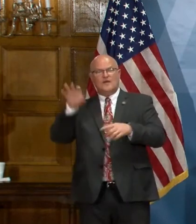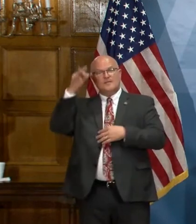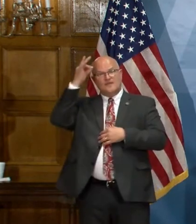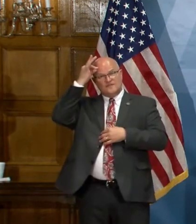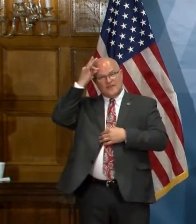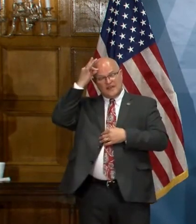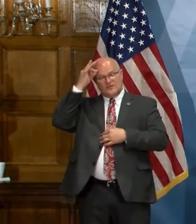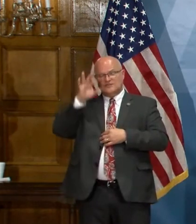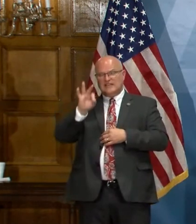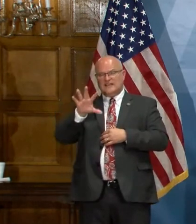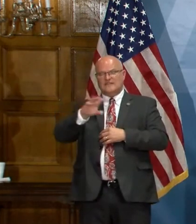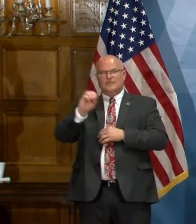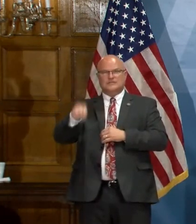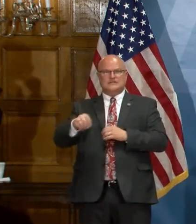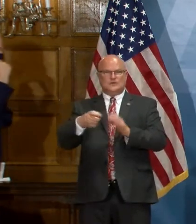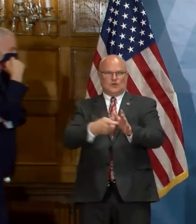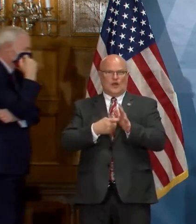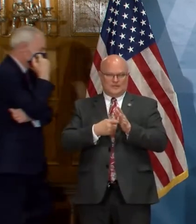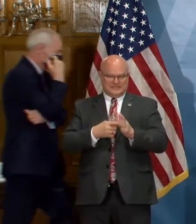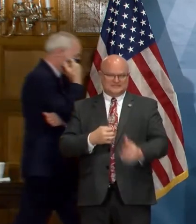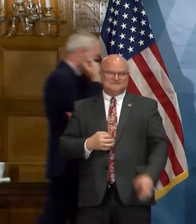federal 95% requirement.